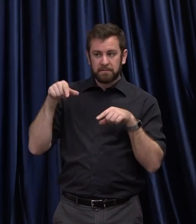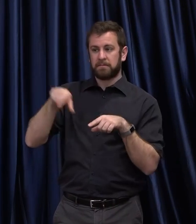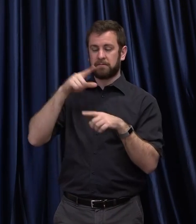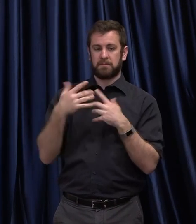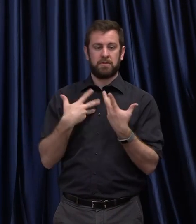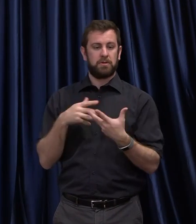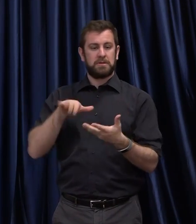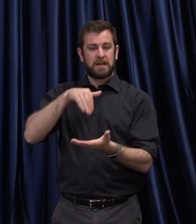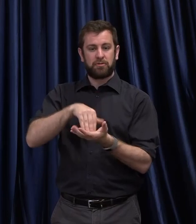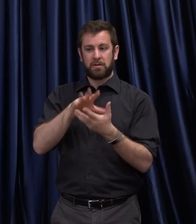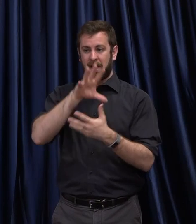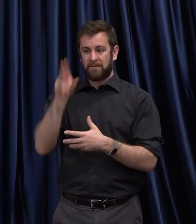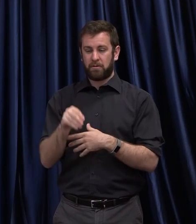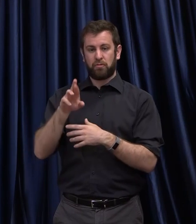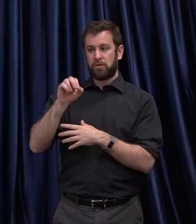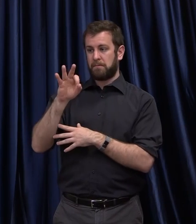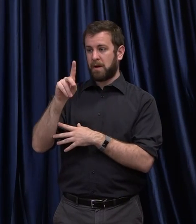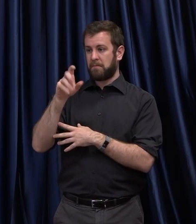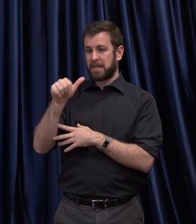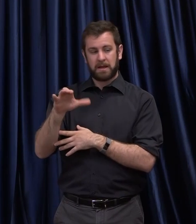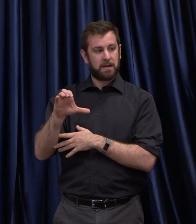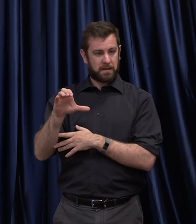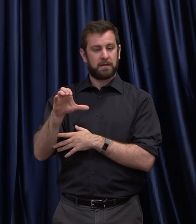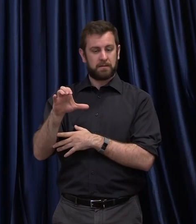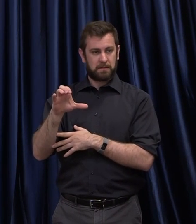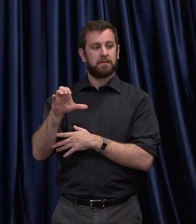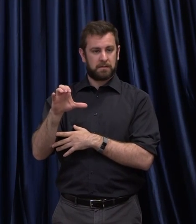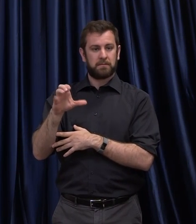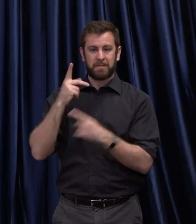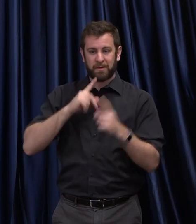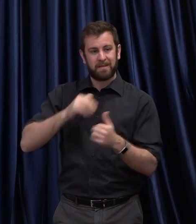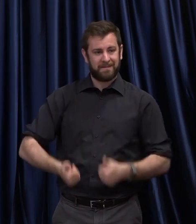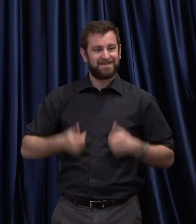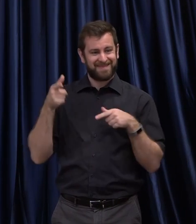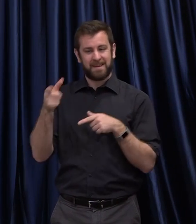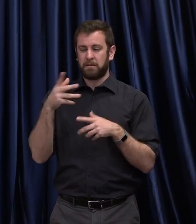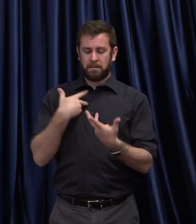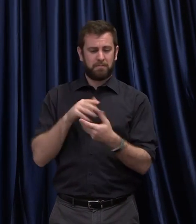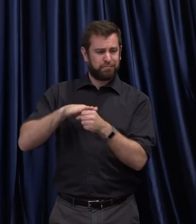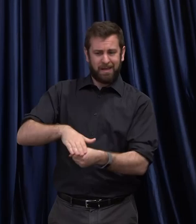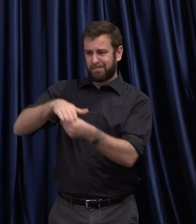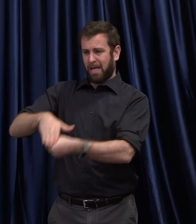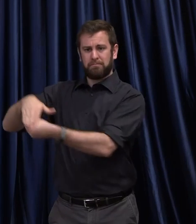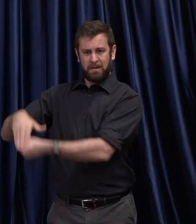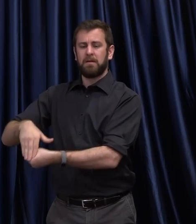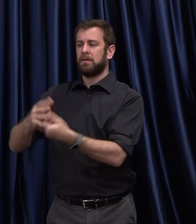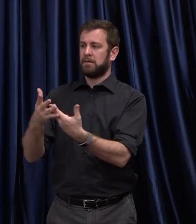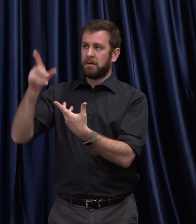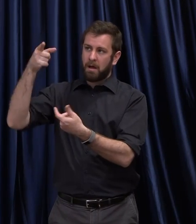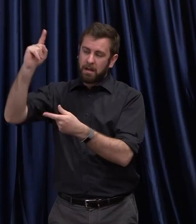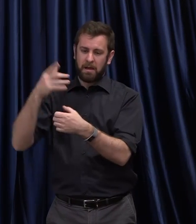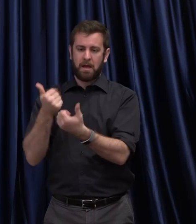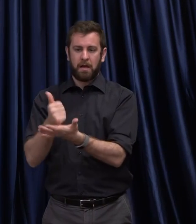Central African Republic, in all of the areas where we are under great pressure. May Allah ease this pressure and